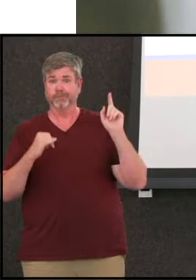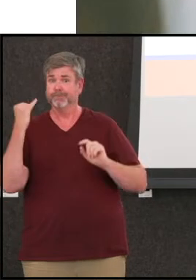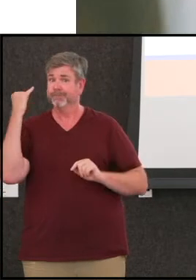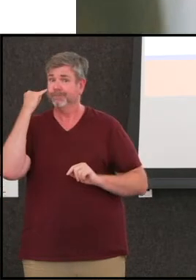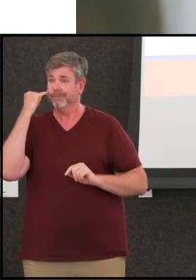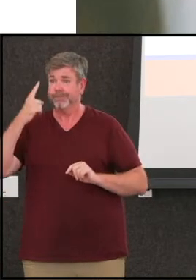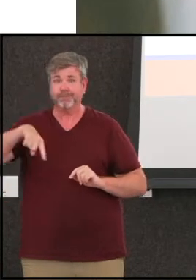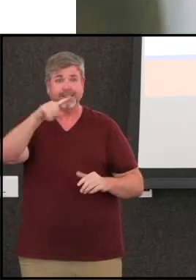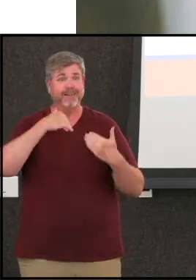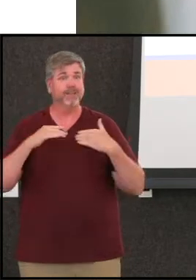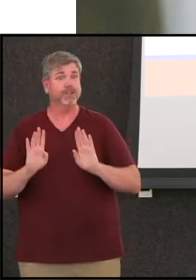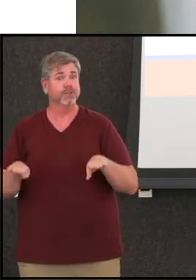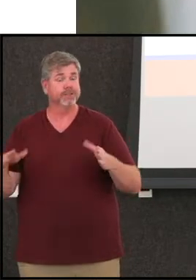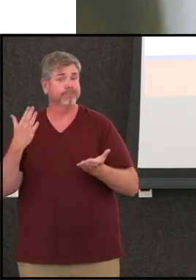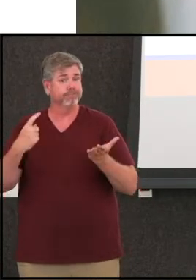be struggling with